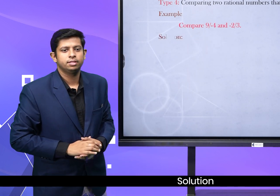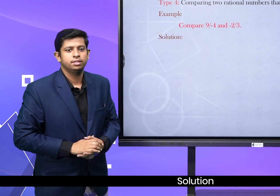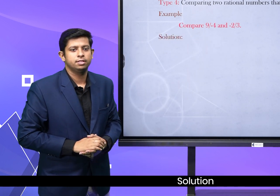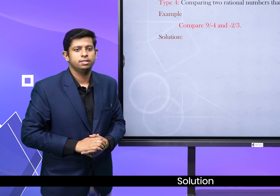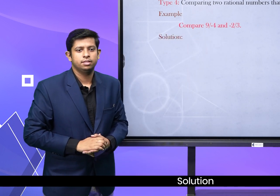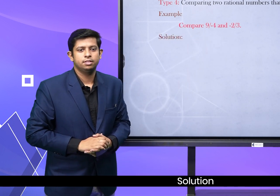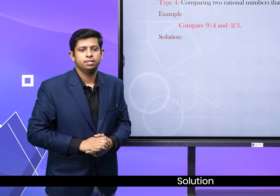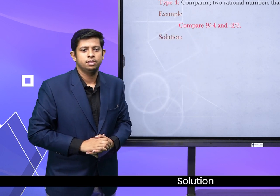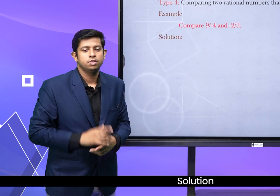Solution.